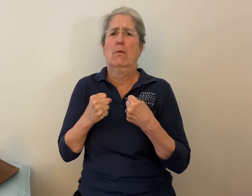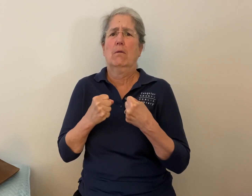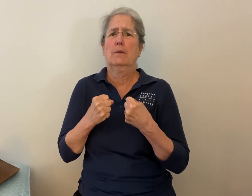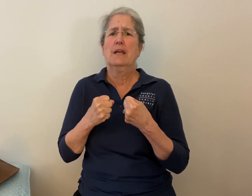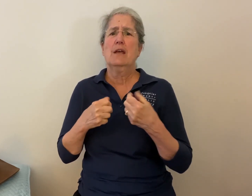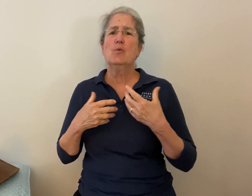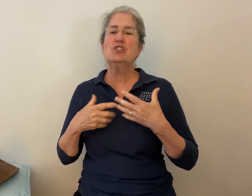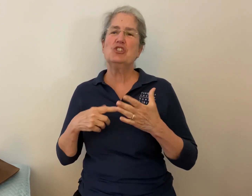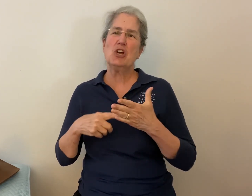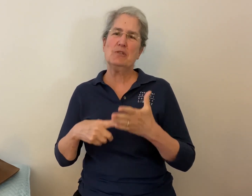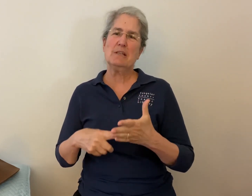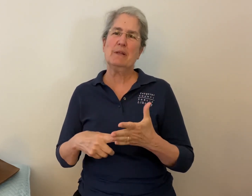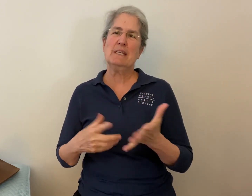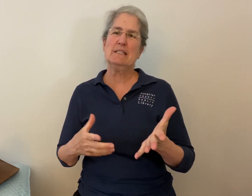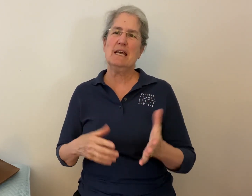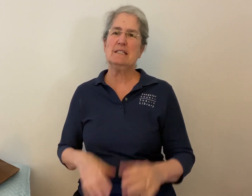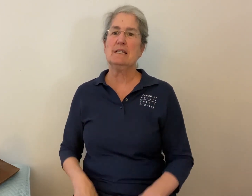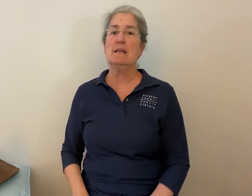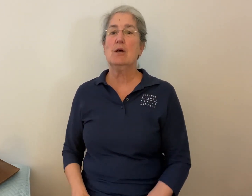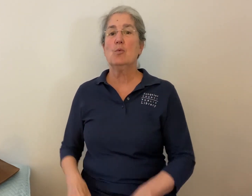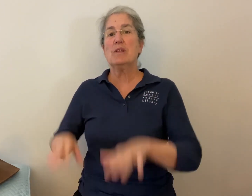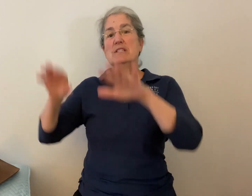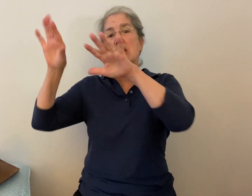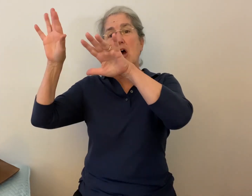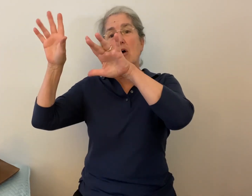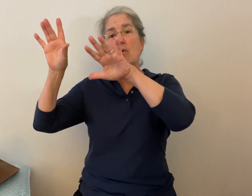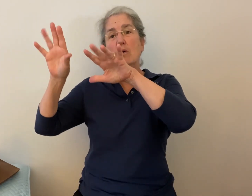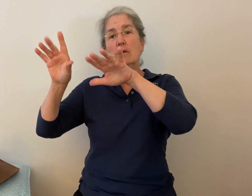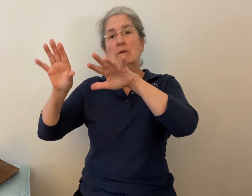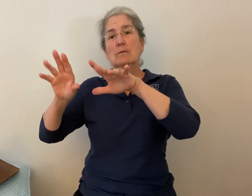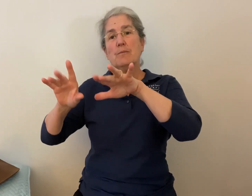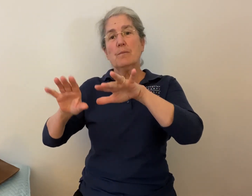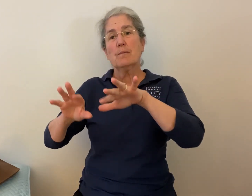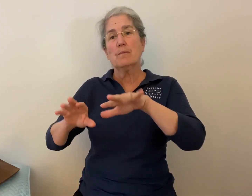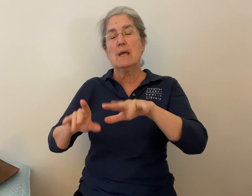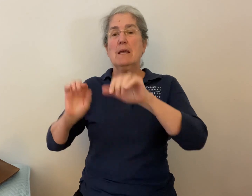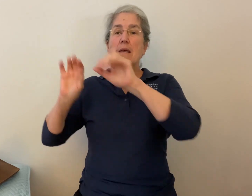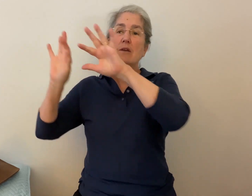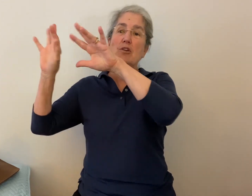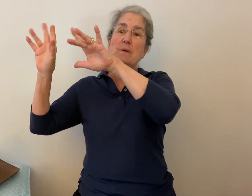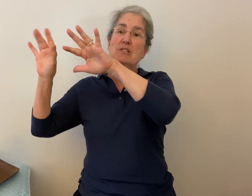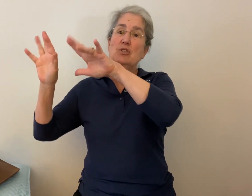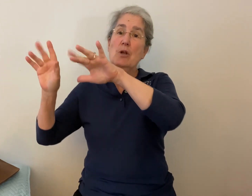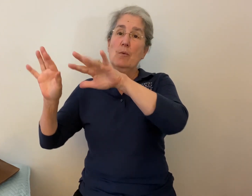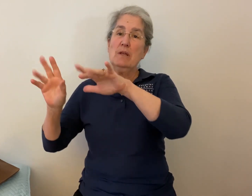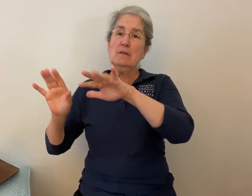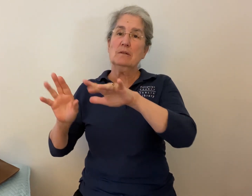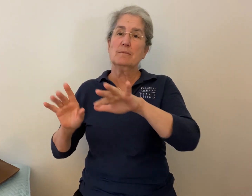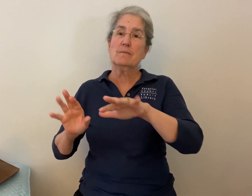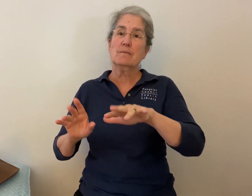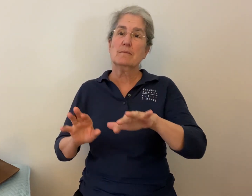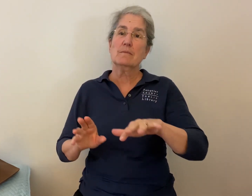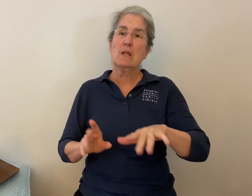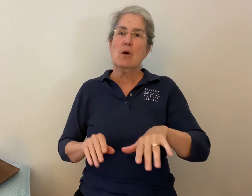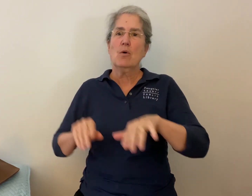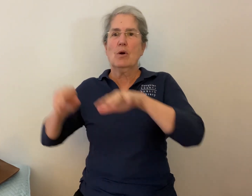cold, which shows some of the intensity. With snow, it could be snowing, or it could